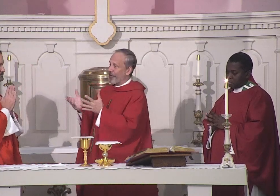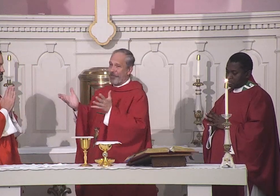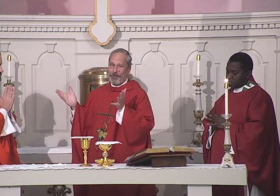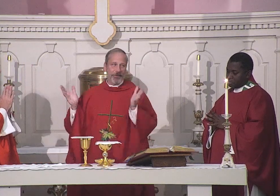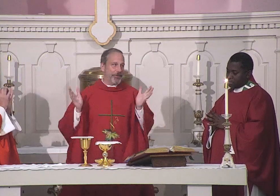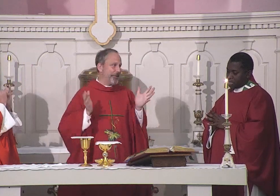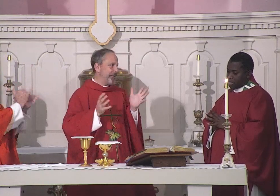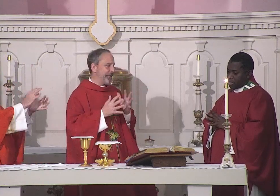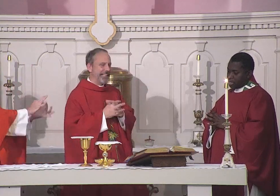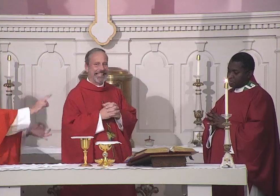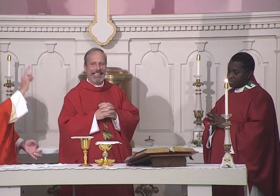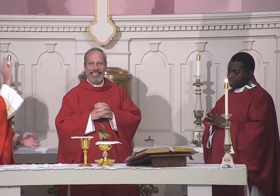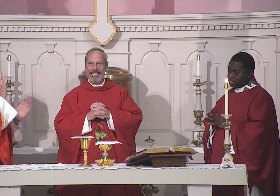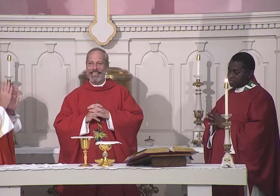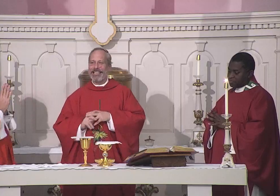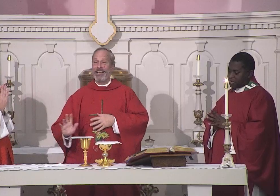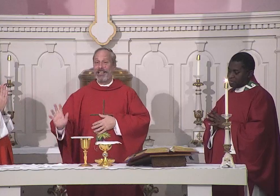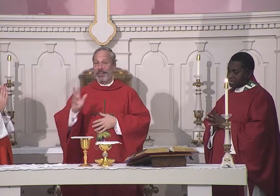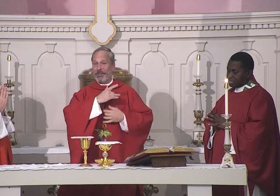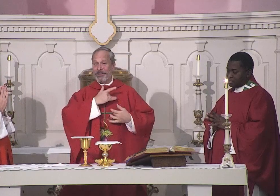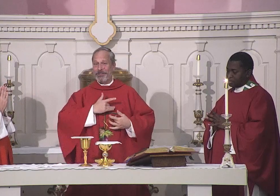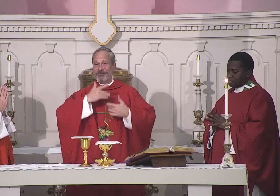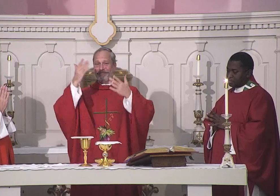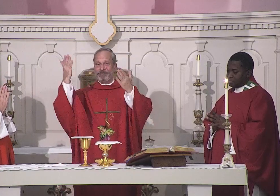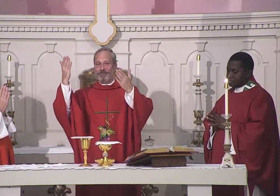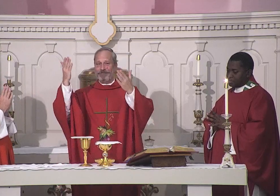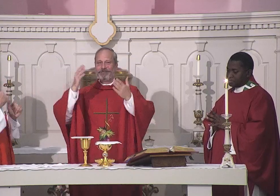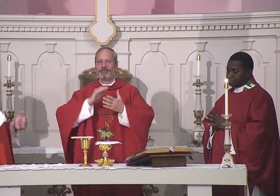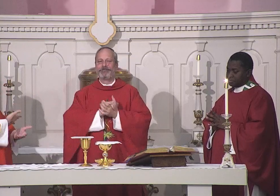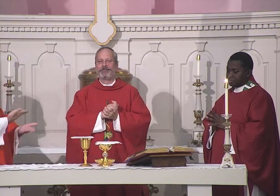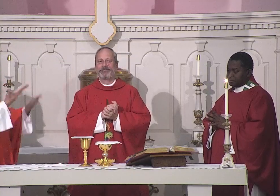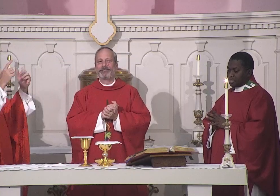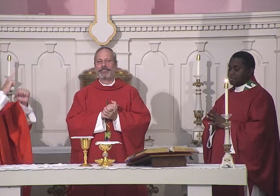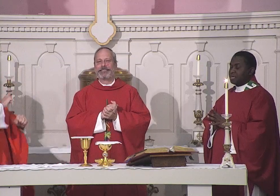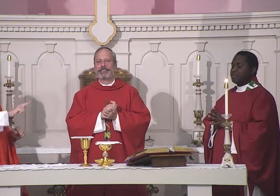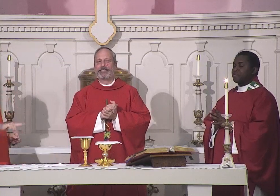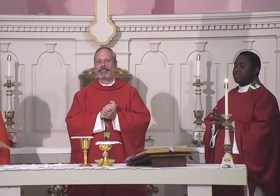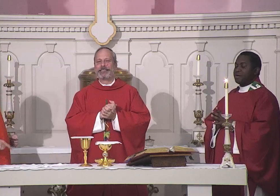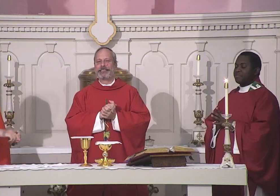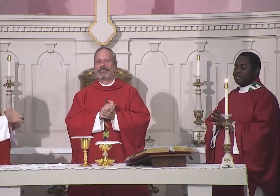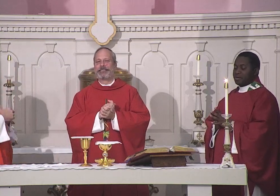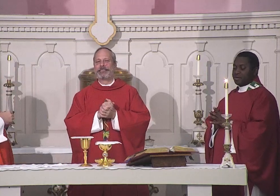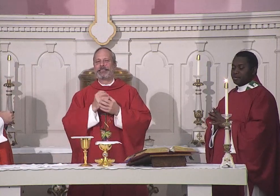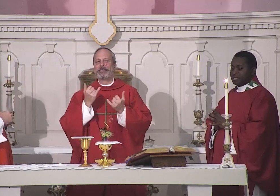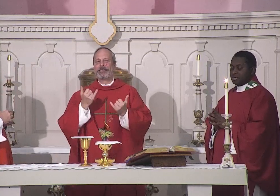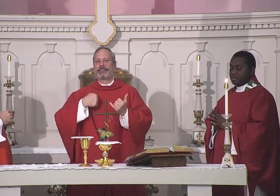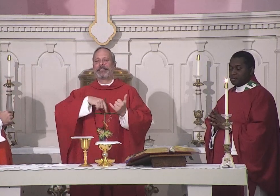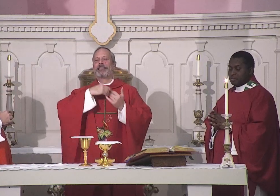The Lord be with you. Lift up your hearts.